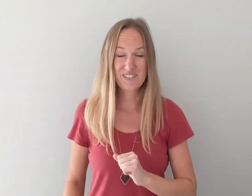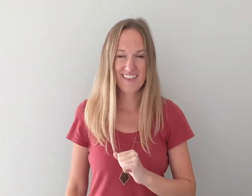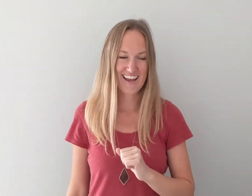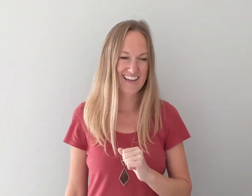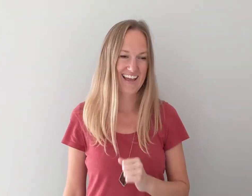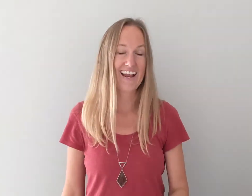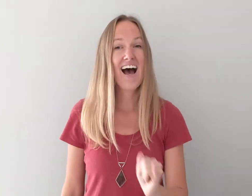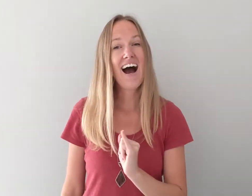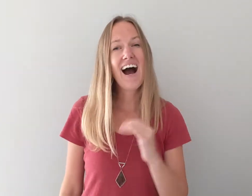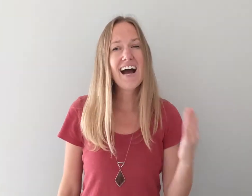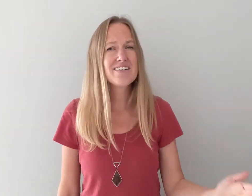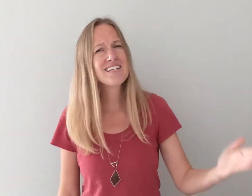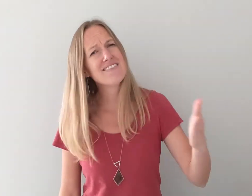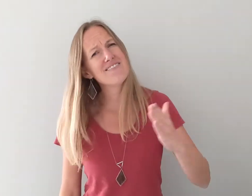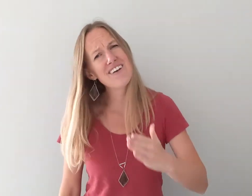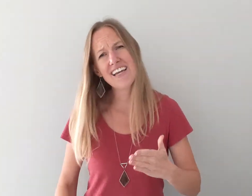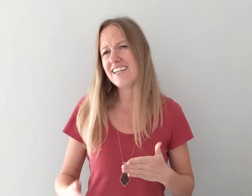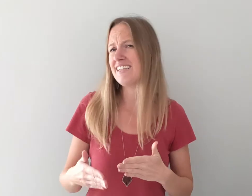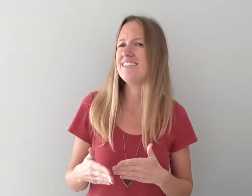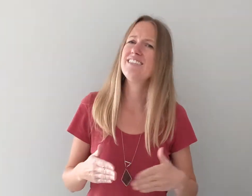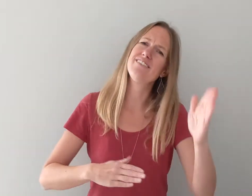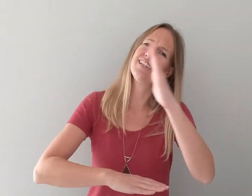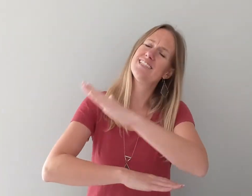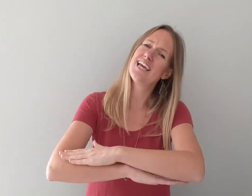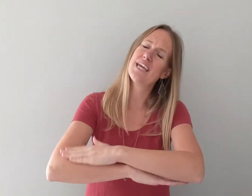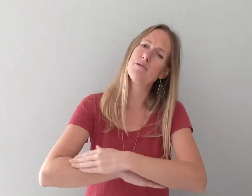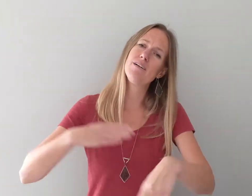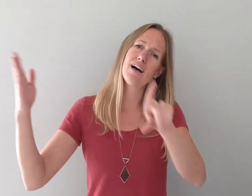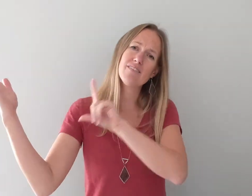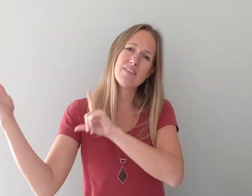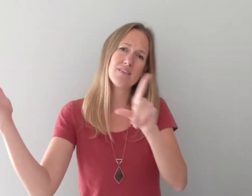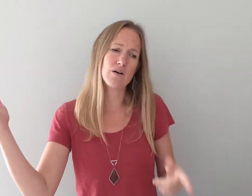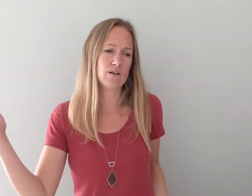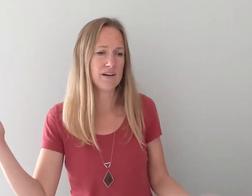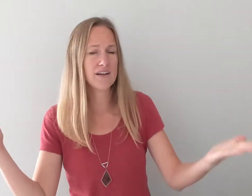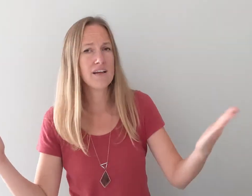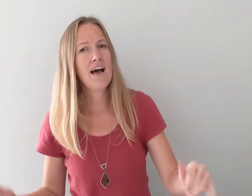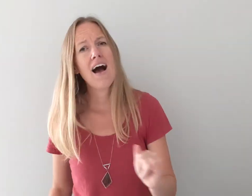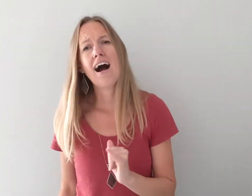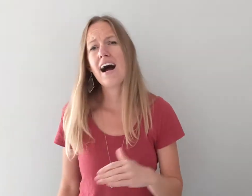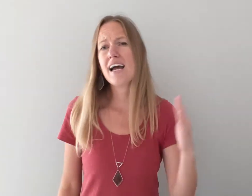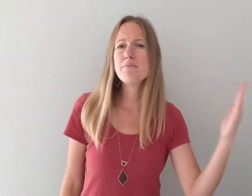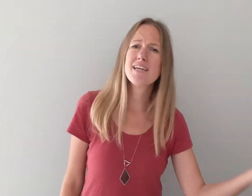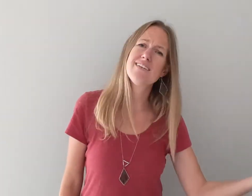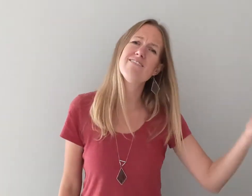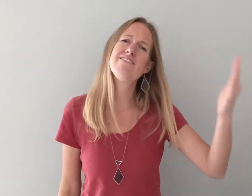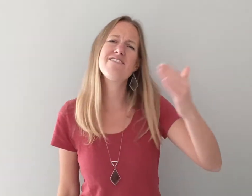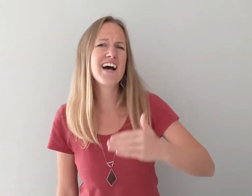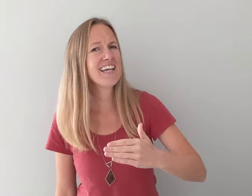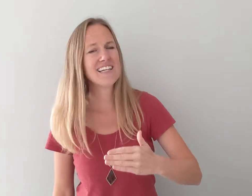that again. I'm invited to the table of the Lord. I'm invited